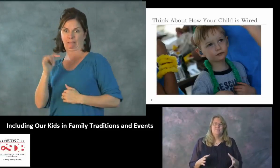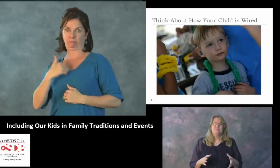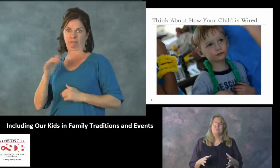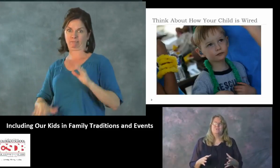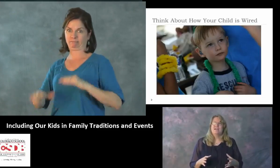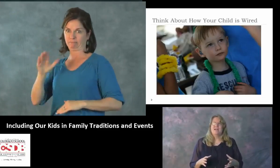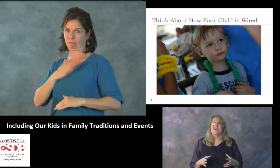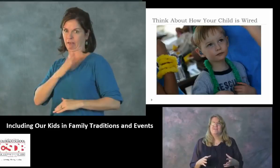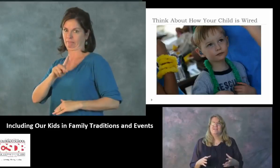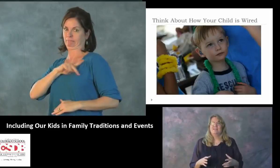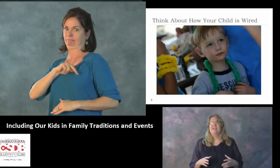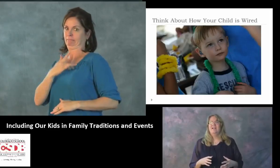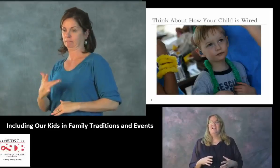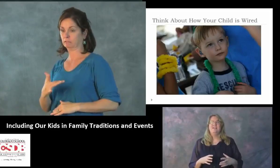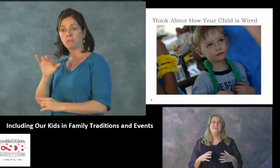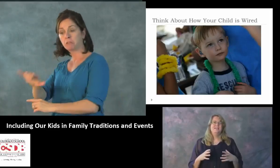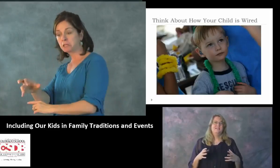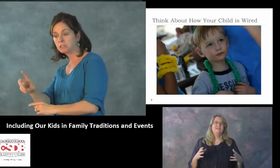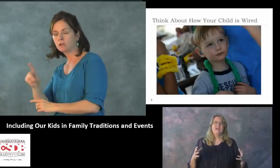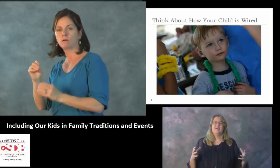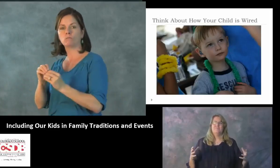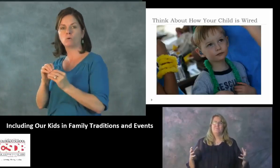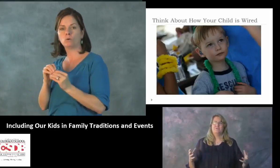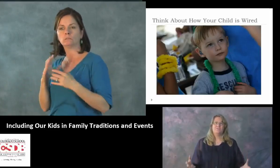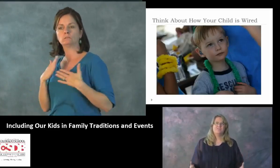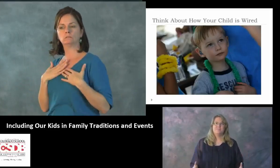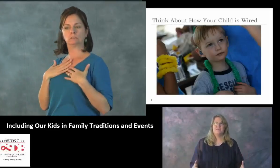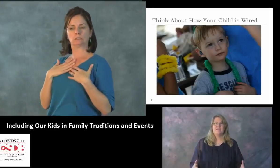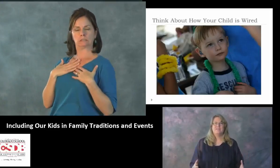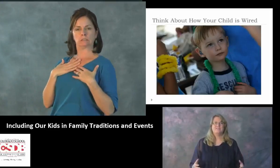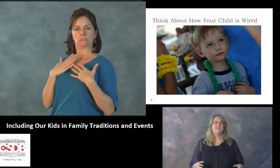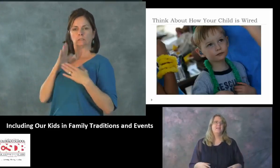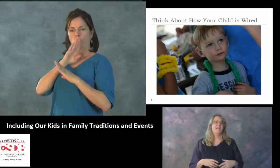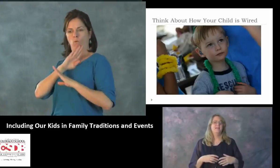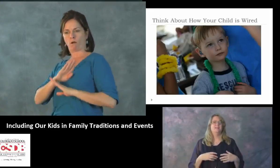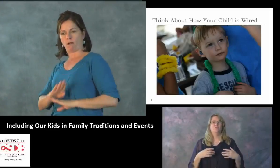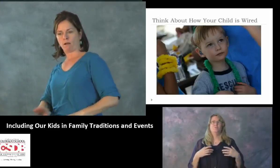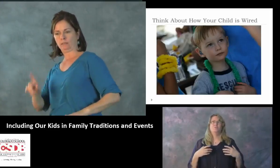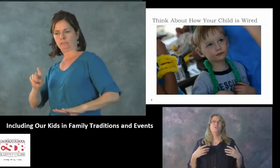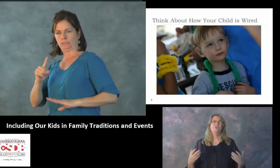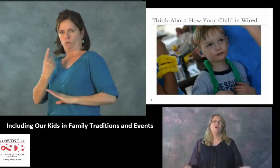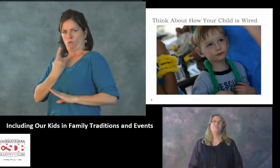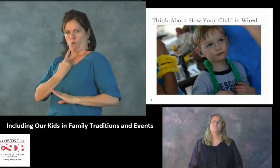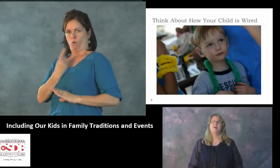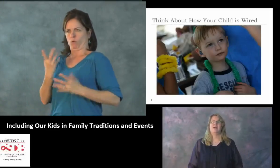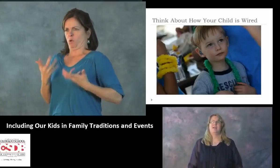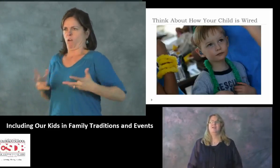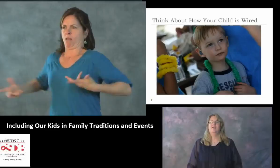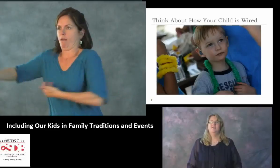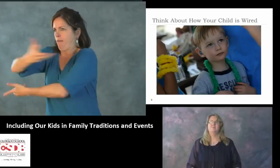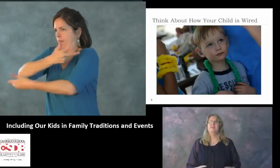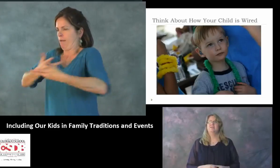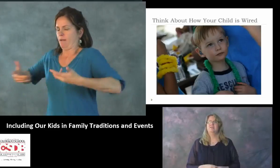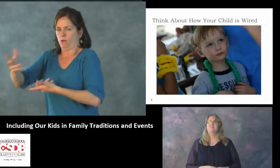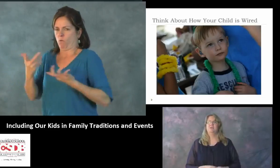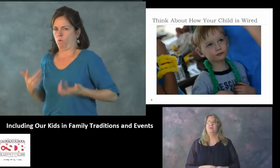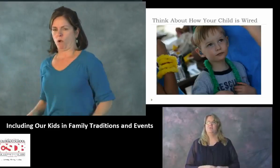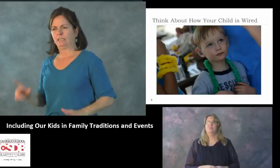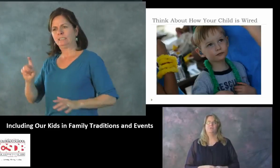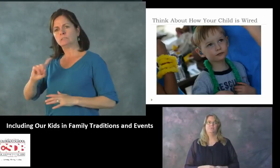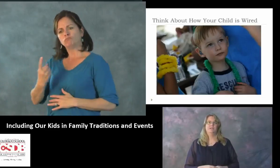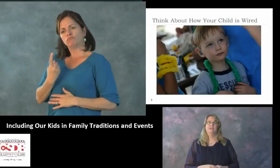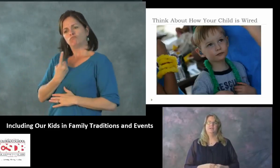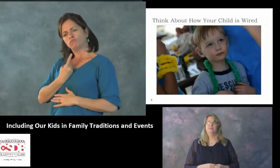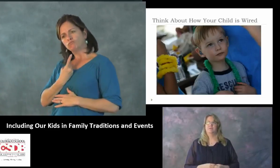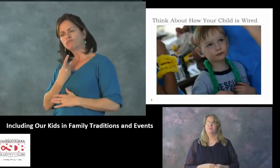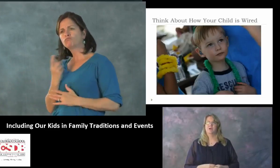a little bit more retiring, needed to have personal space, and recharged by spending time alone